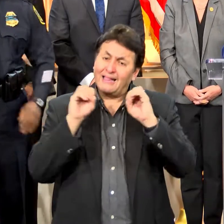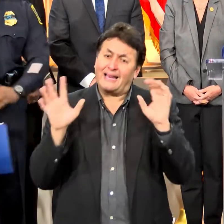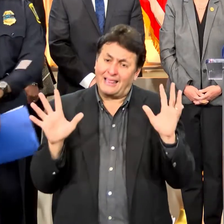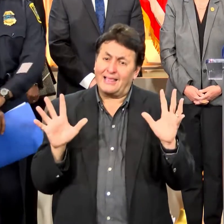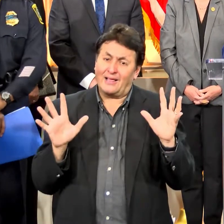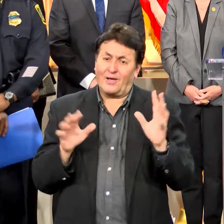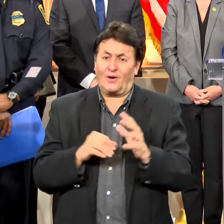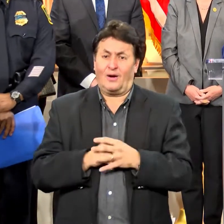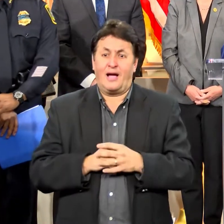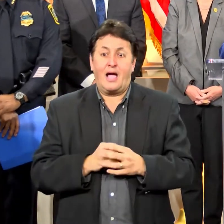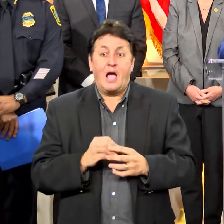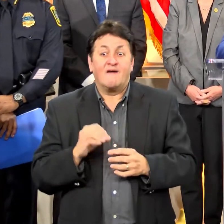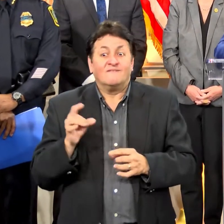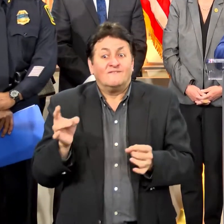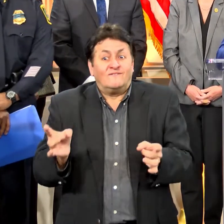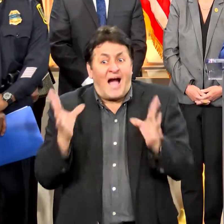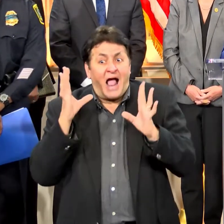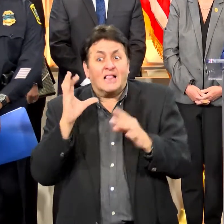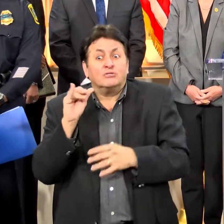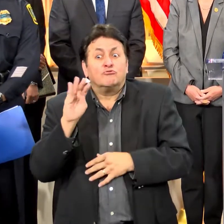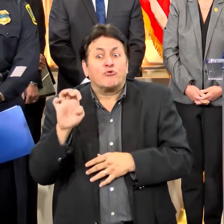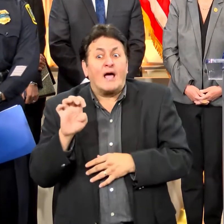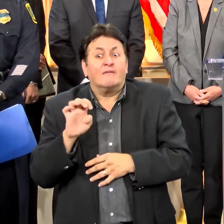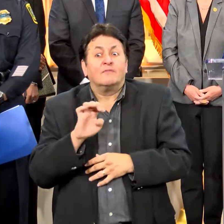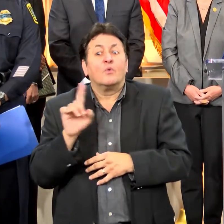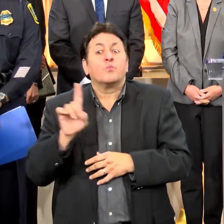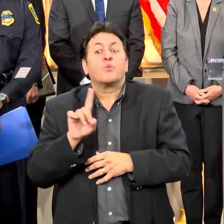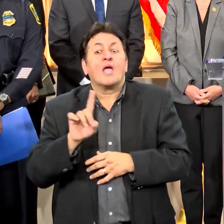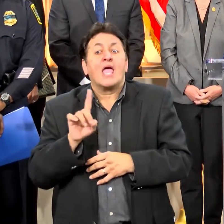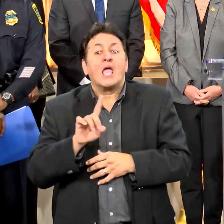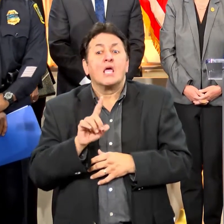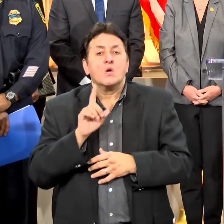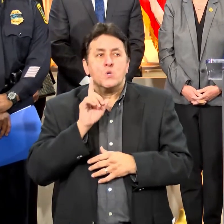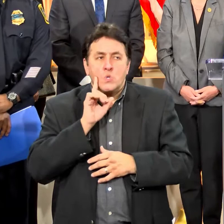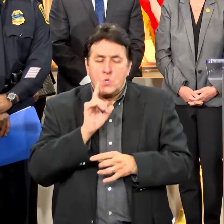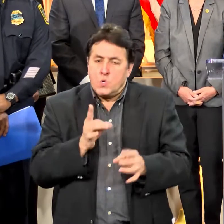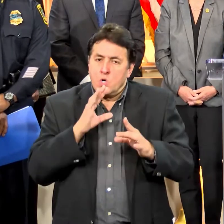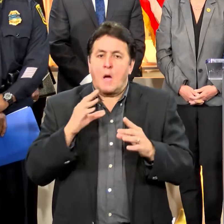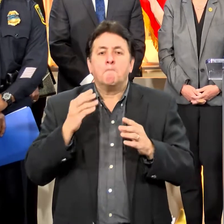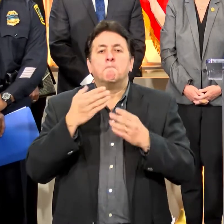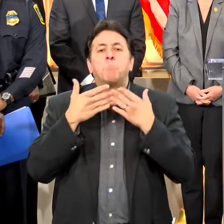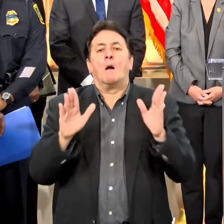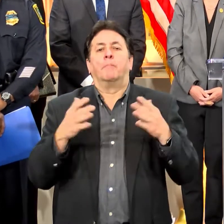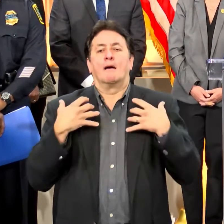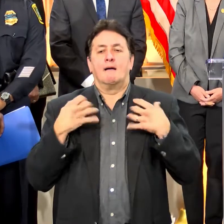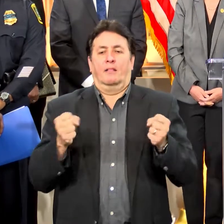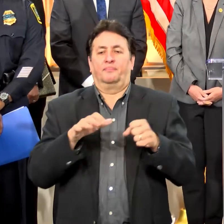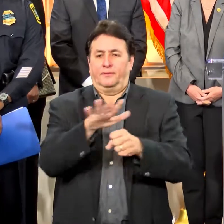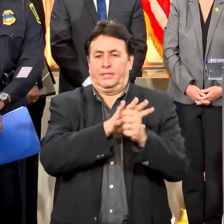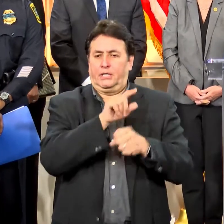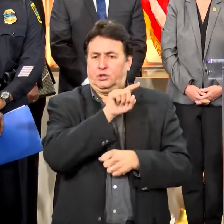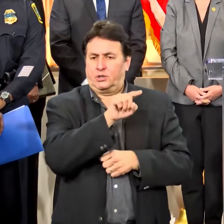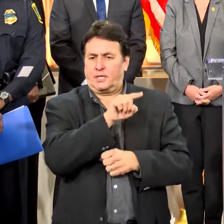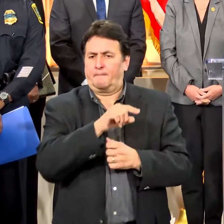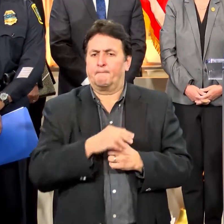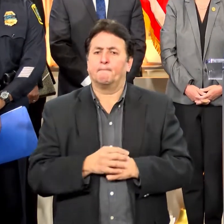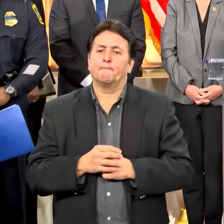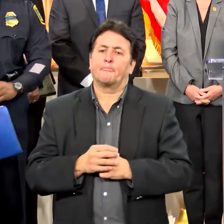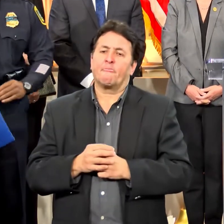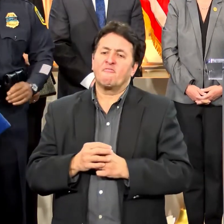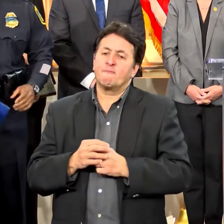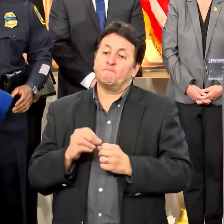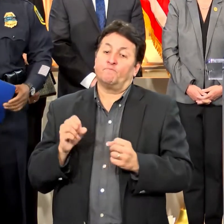a public health crisis made worse by many factors, including the pandemic and too many guns on our